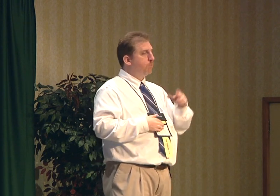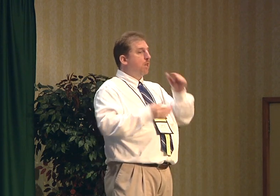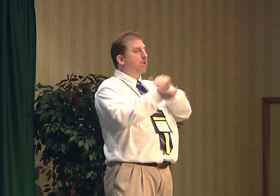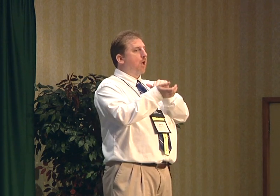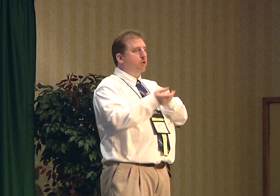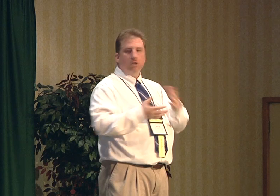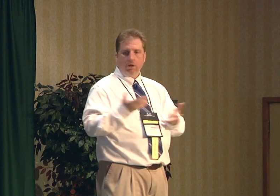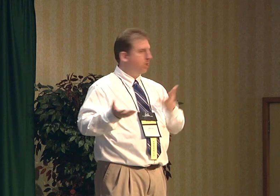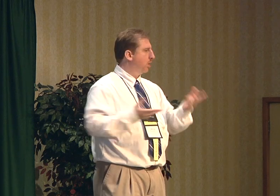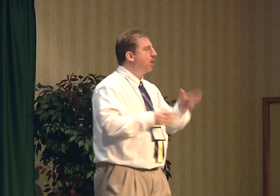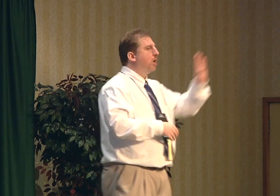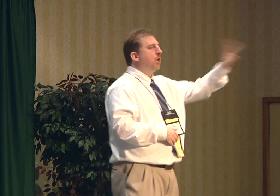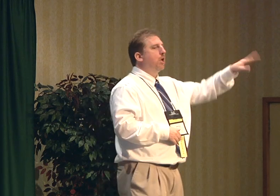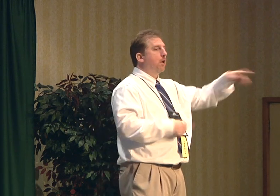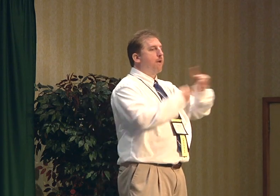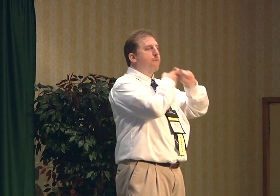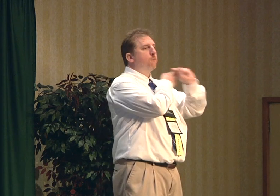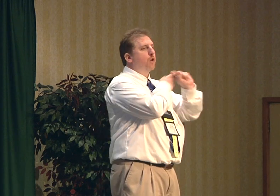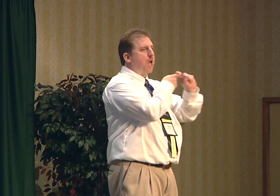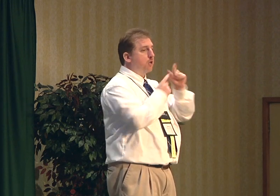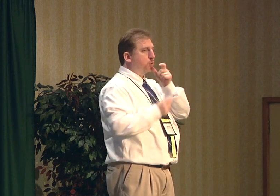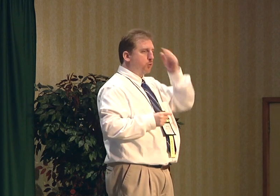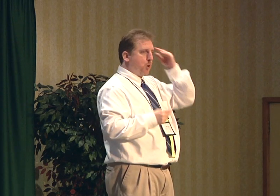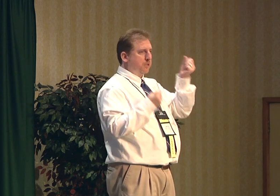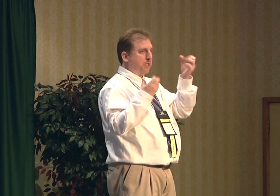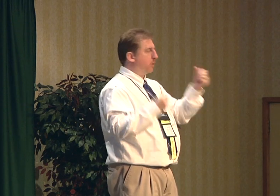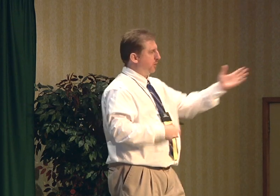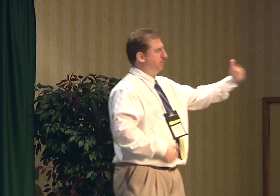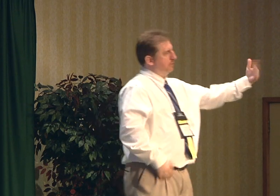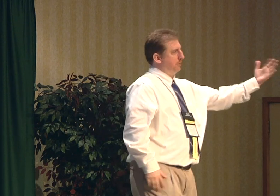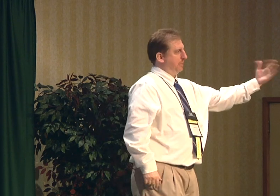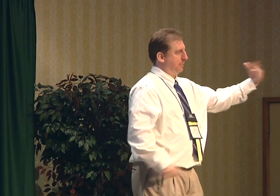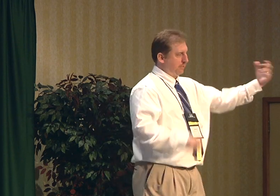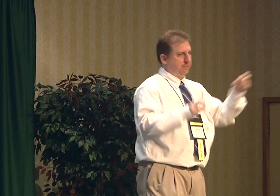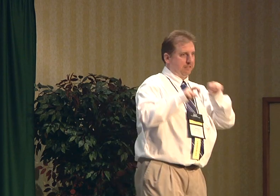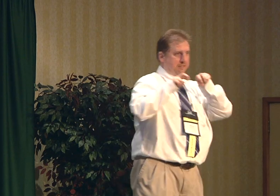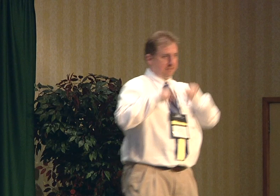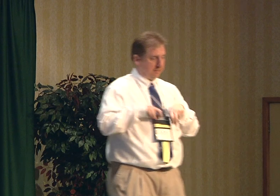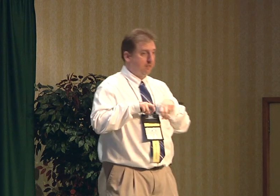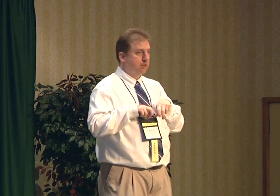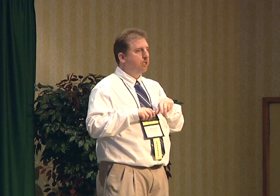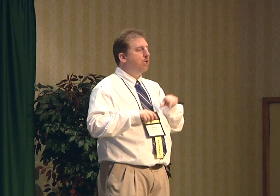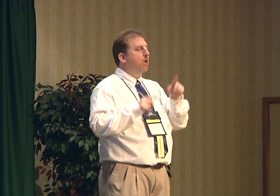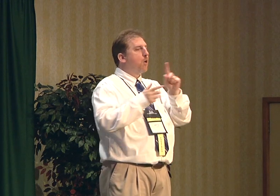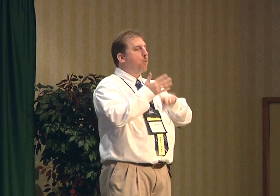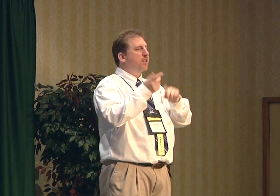where a patient was in a doctor's office, and there was a friend who knew sign language who was there with the